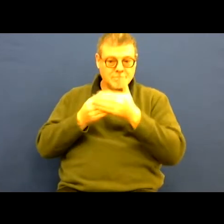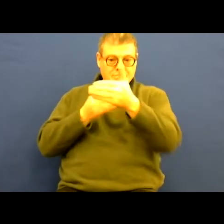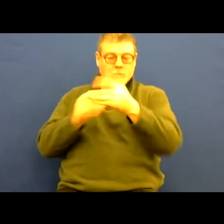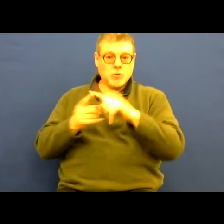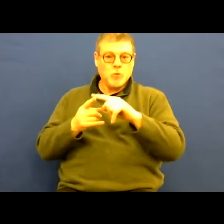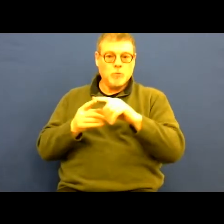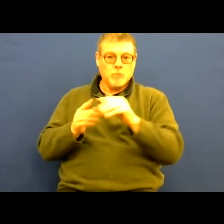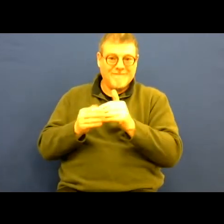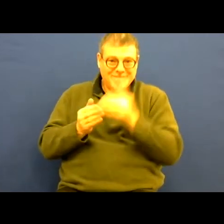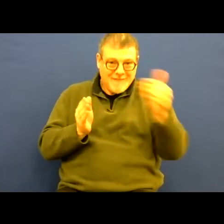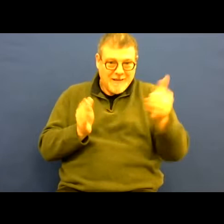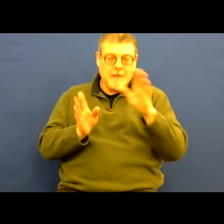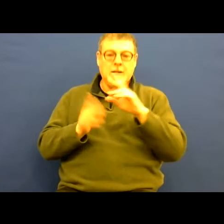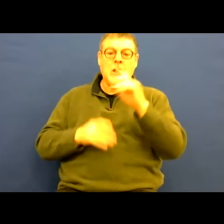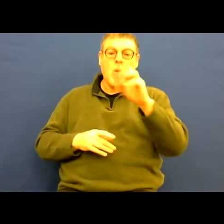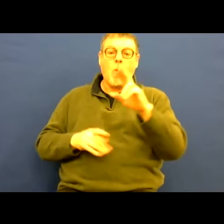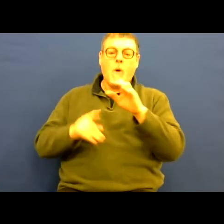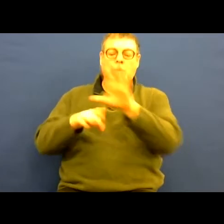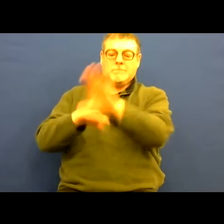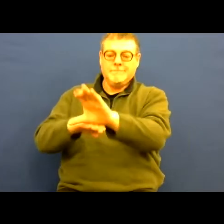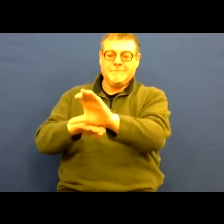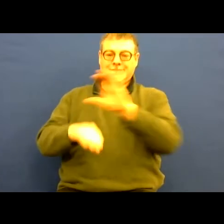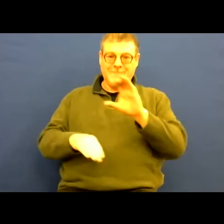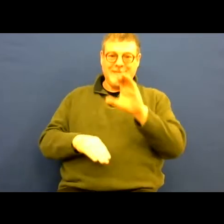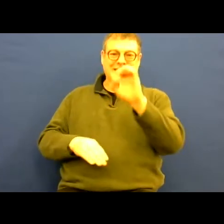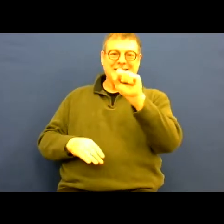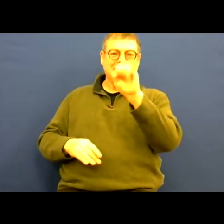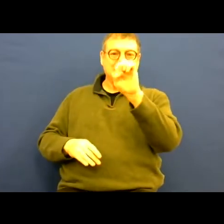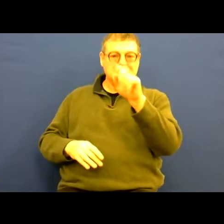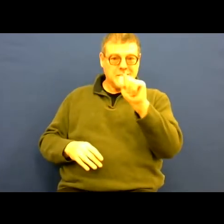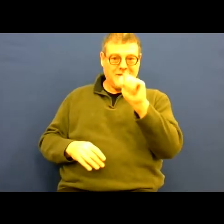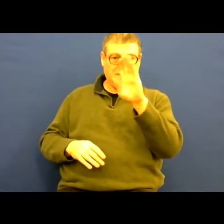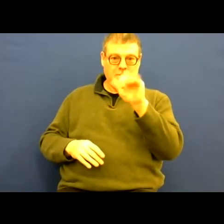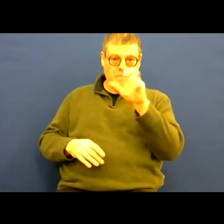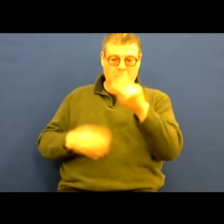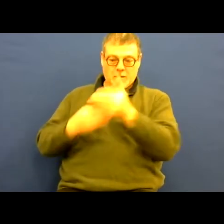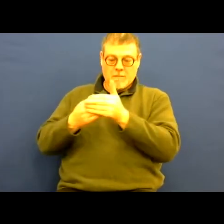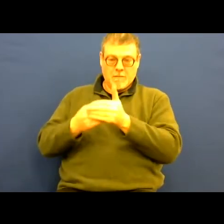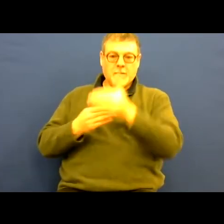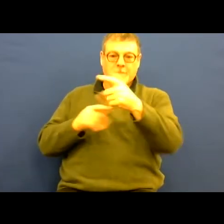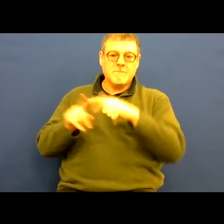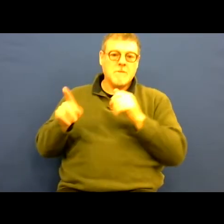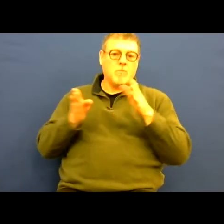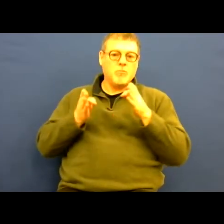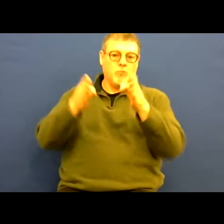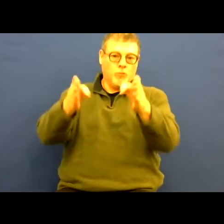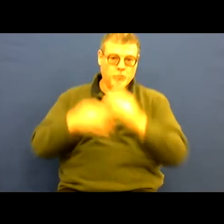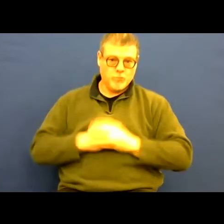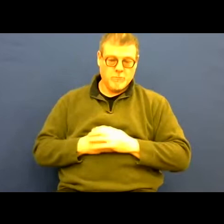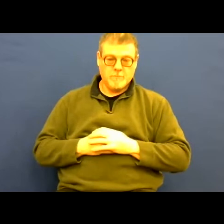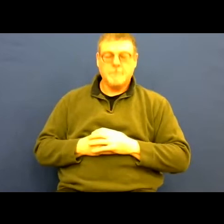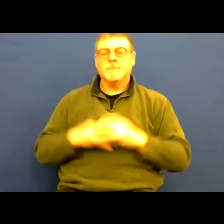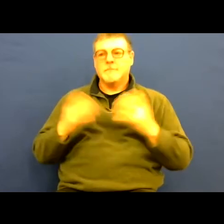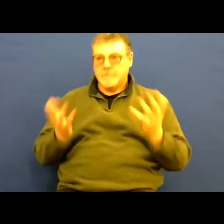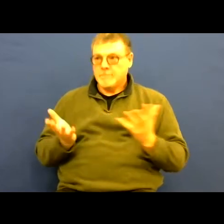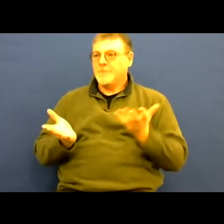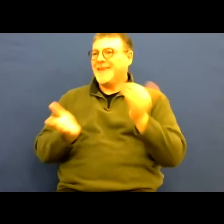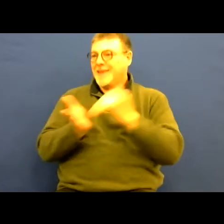building or a minimum setback from a major road. So again, you